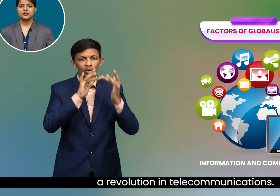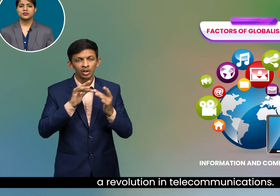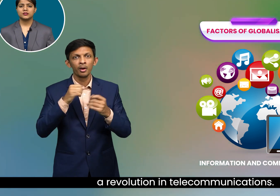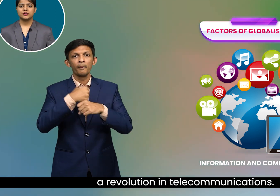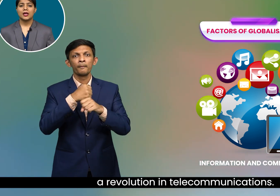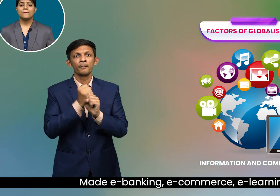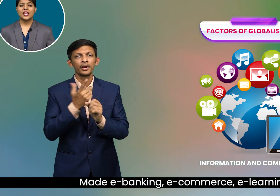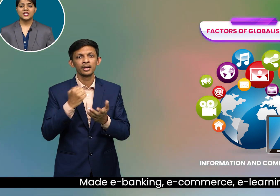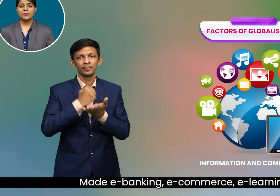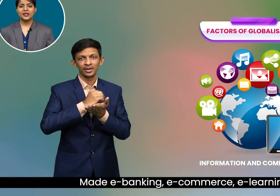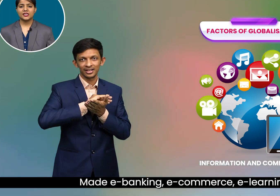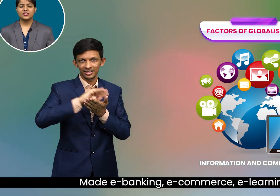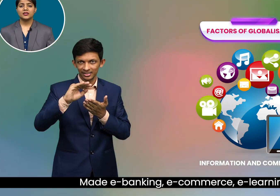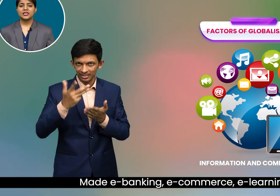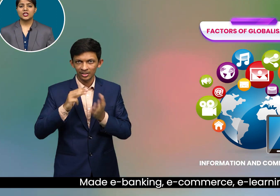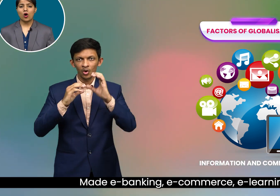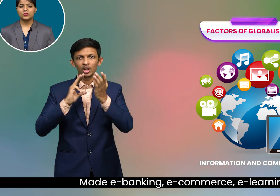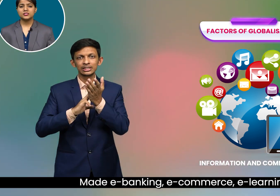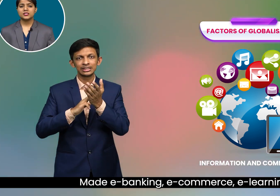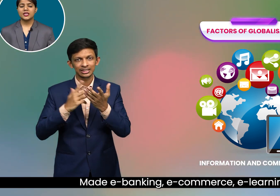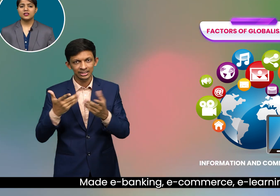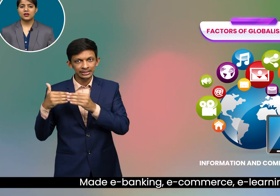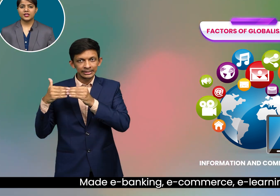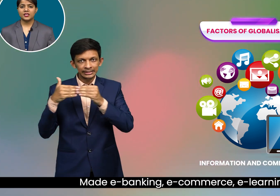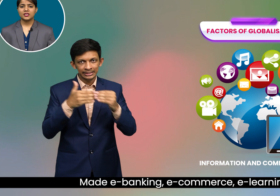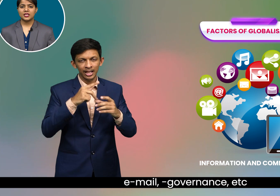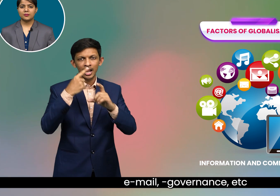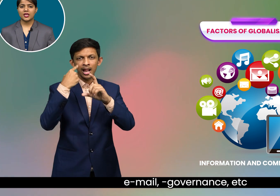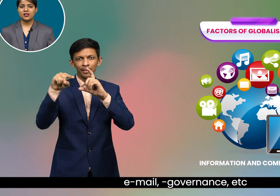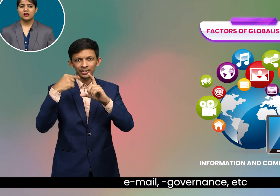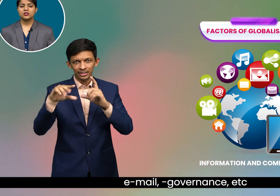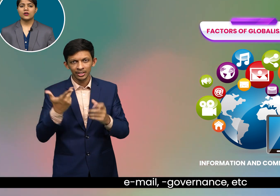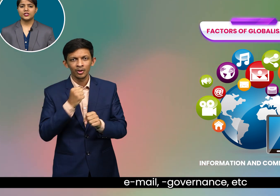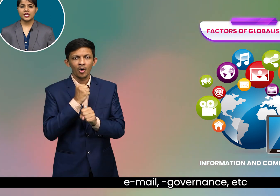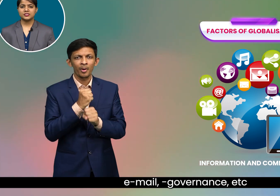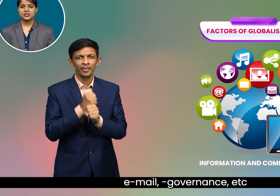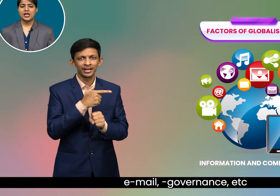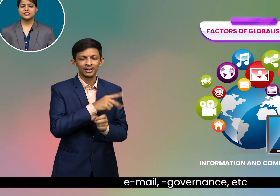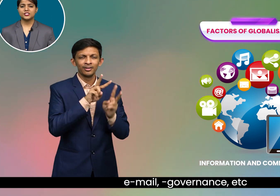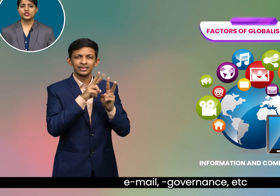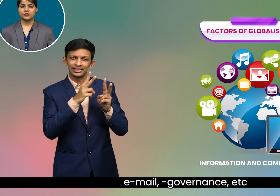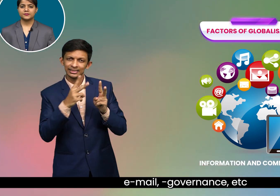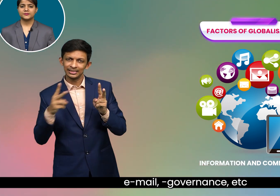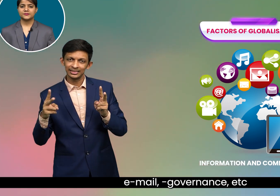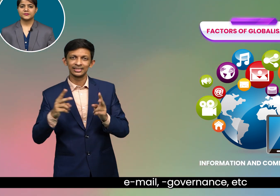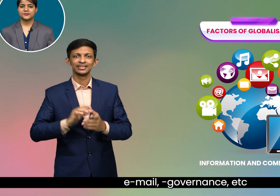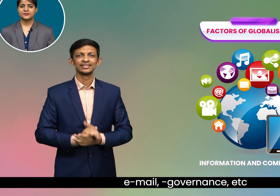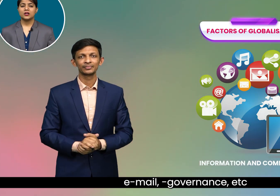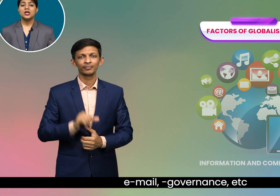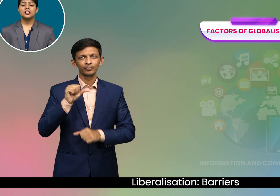telecommunications, made e-banking, e-commerce, e-learning, email, governance, etc.